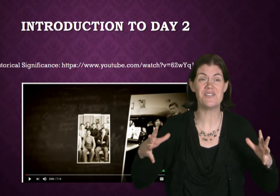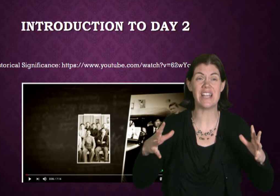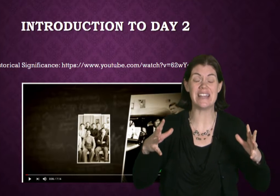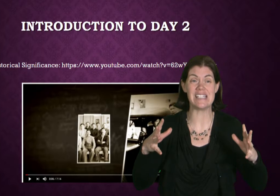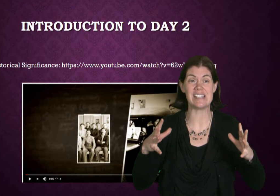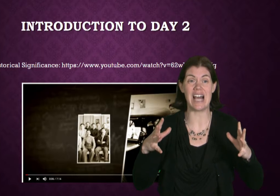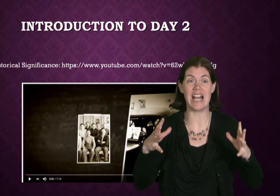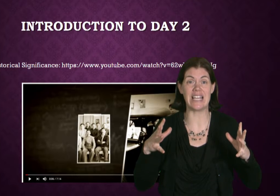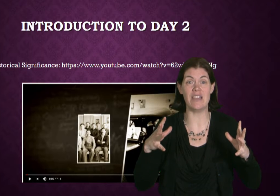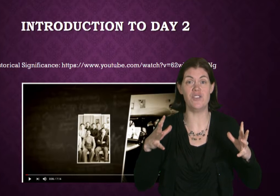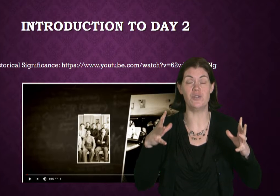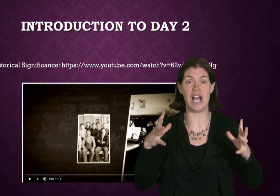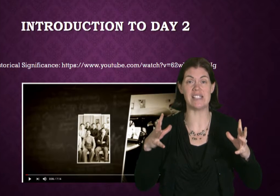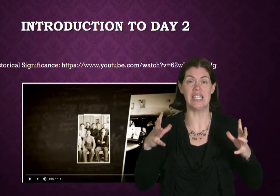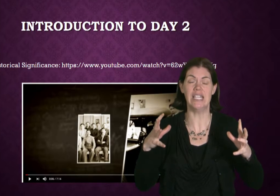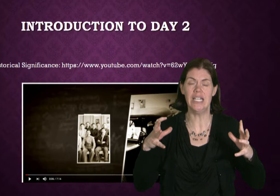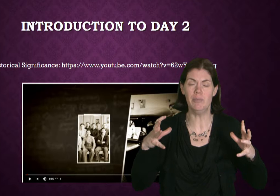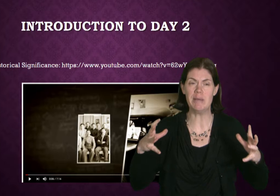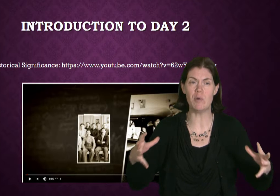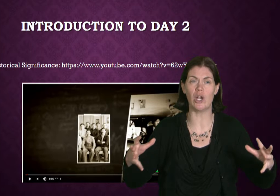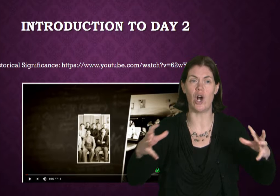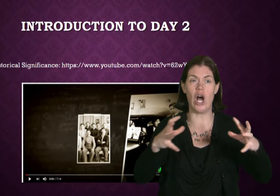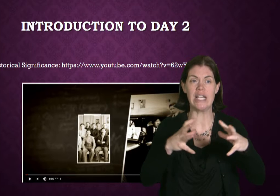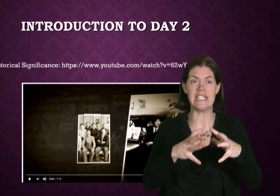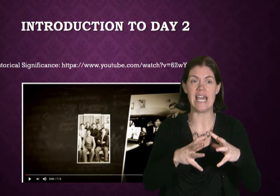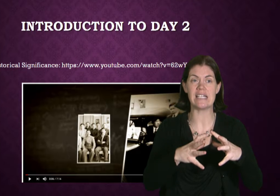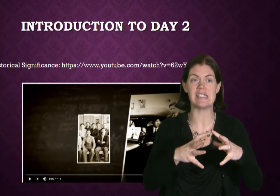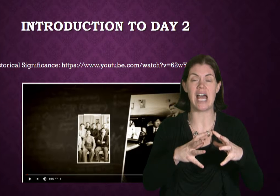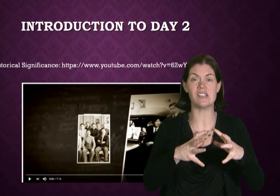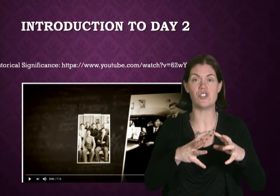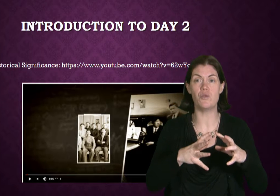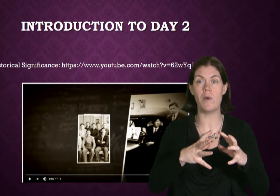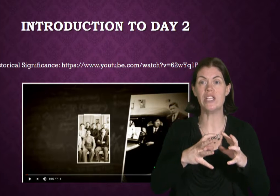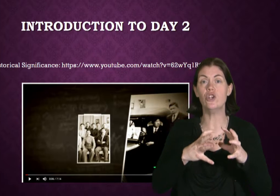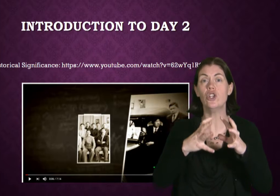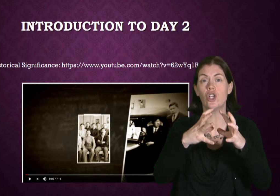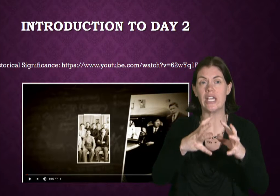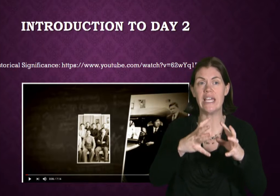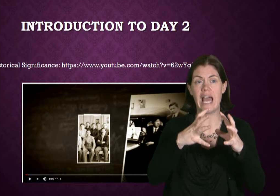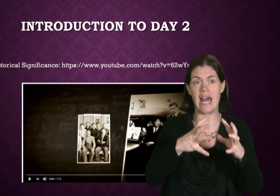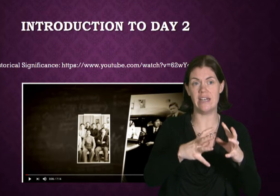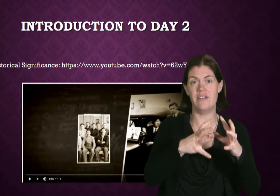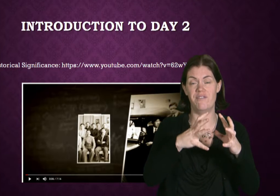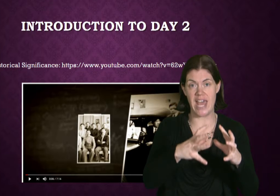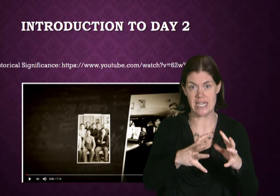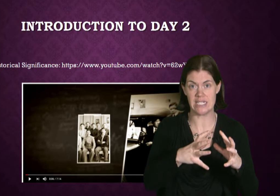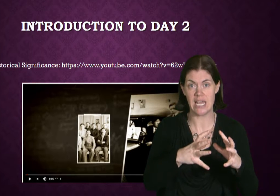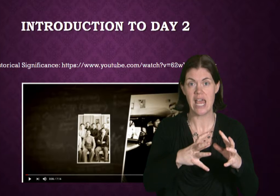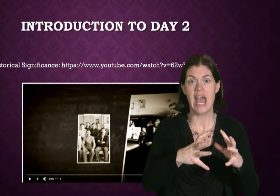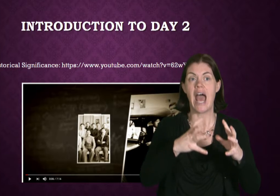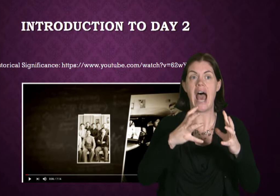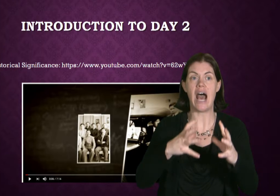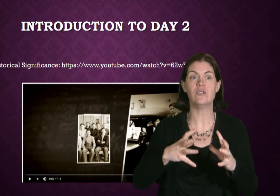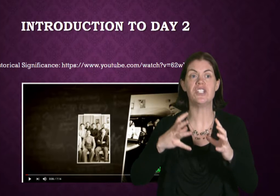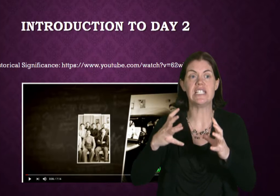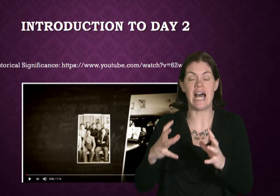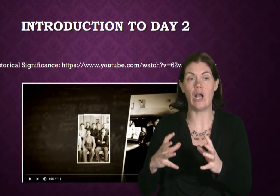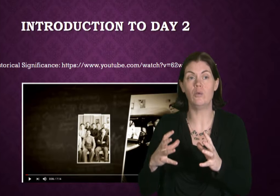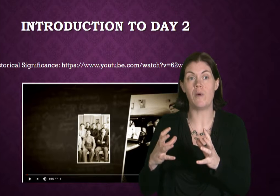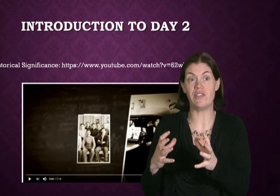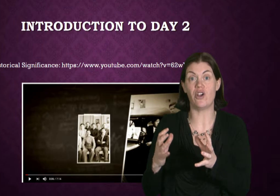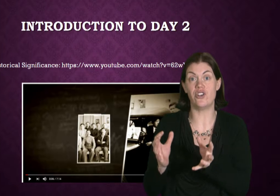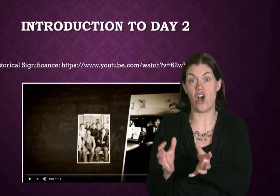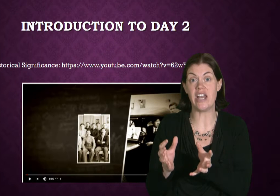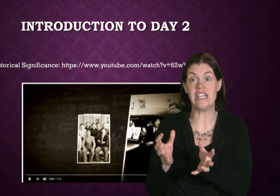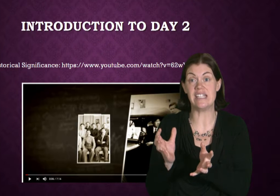Hopefully this gave you guys a little bit more context as to when you're looking at an event, how to